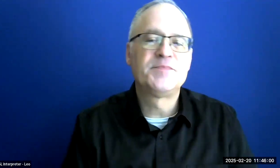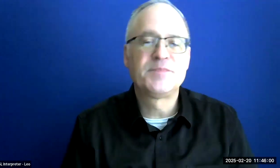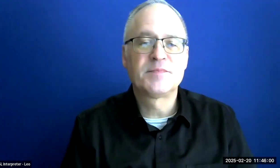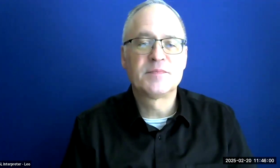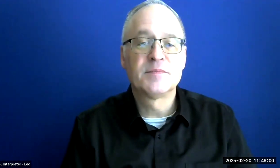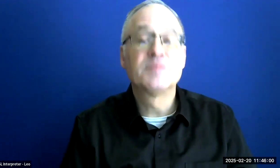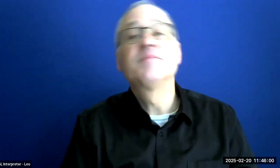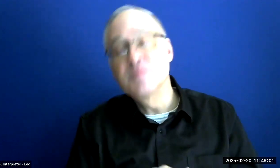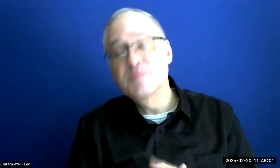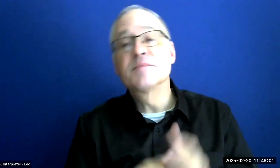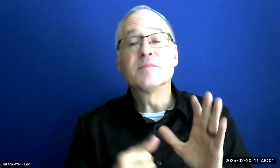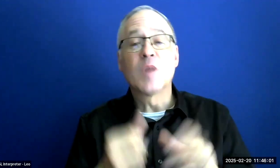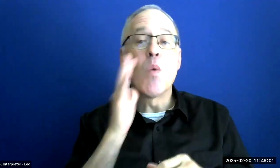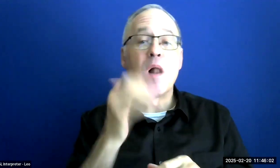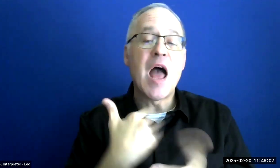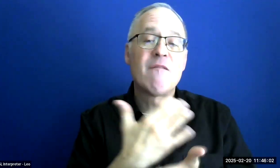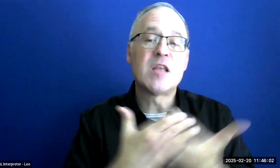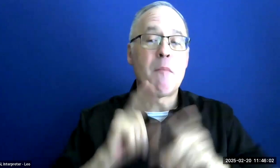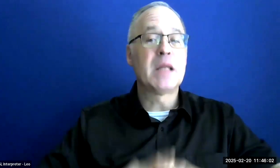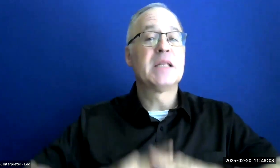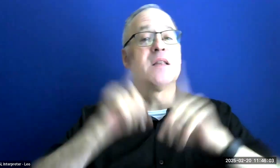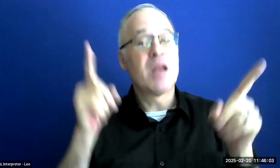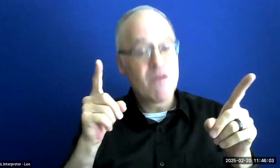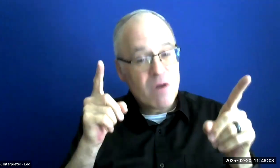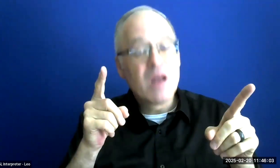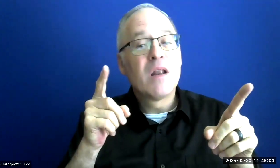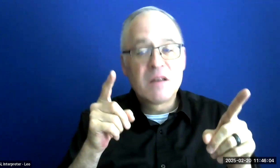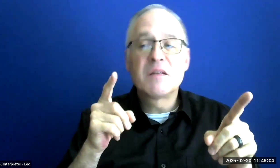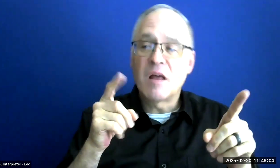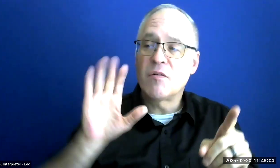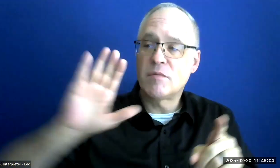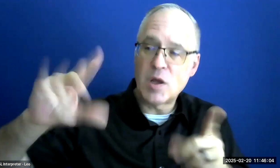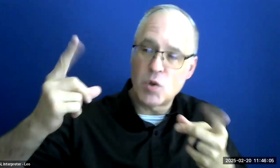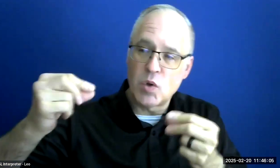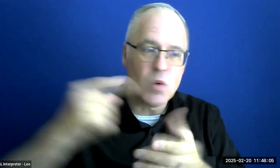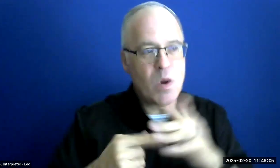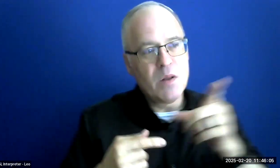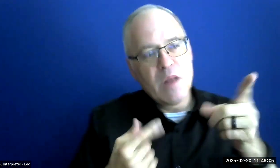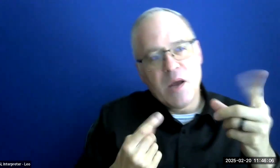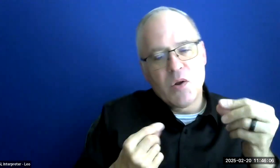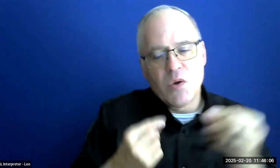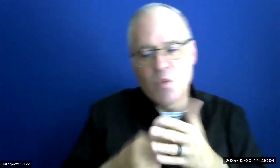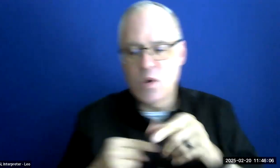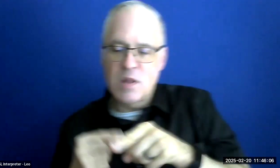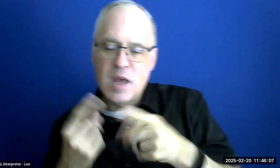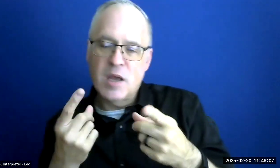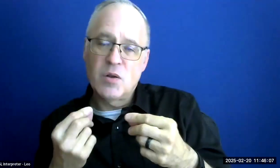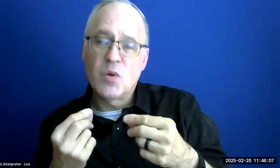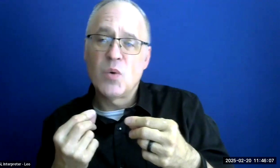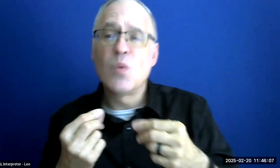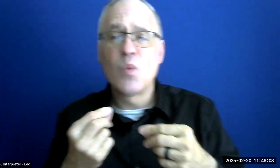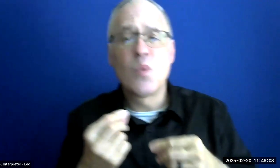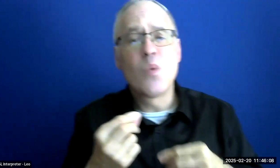are differences in how much things will shift in different regions. As I was talking about earlier, because of